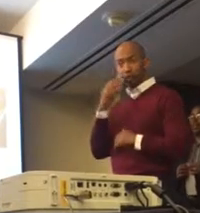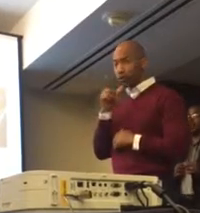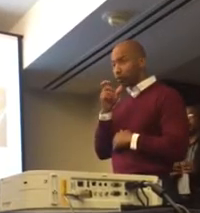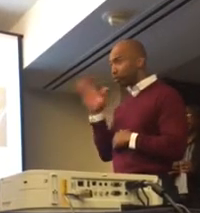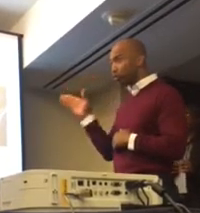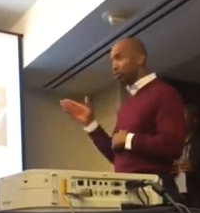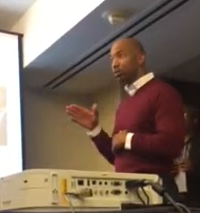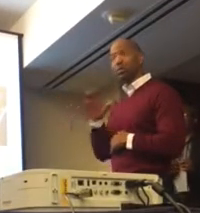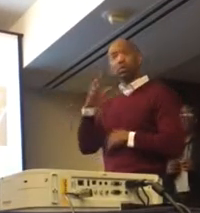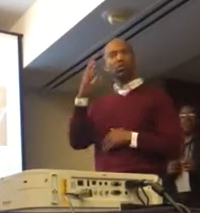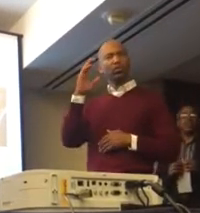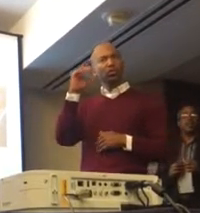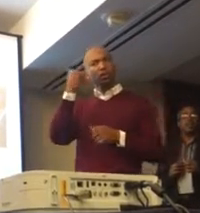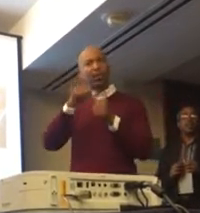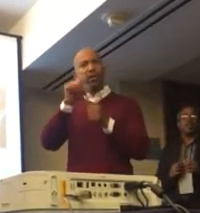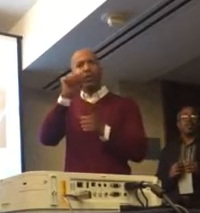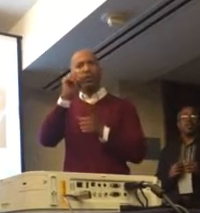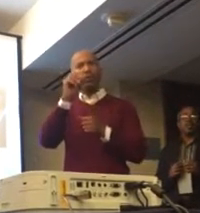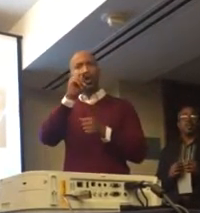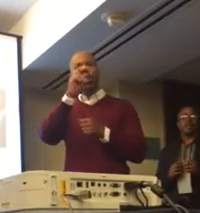Anybody remember Tone? Mm-hmm. Make me over.